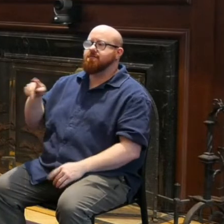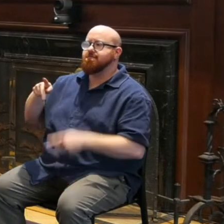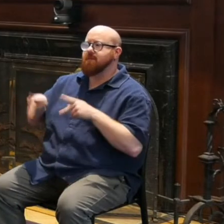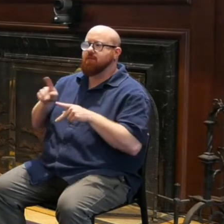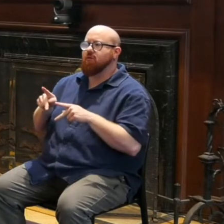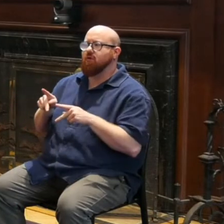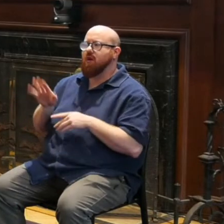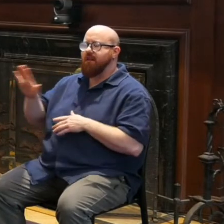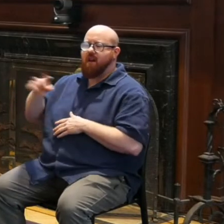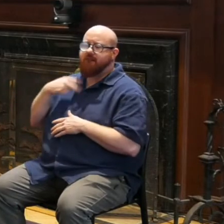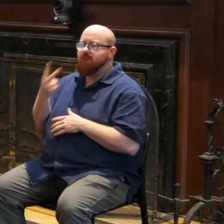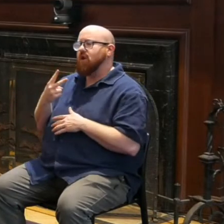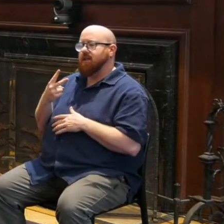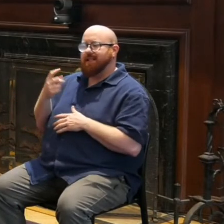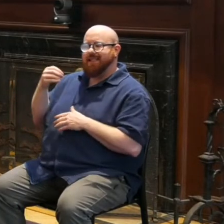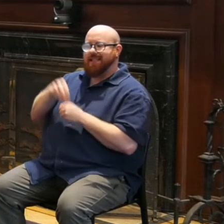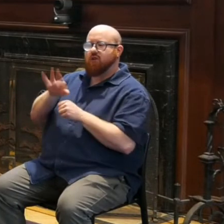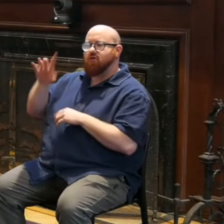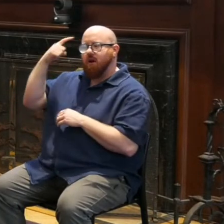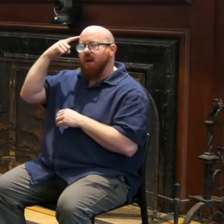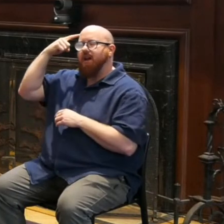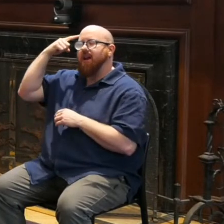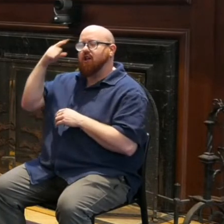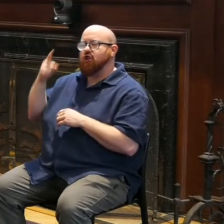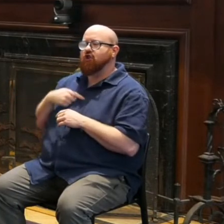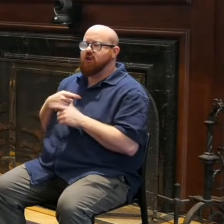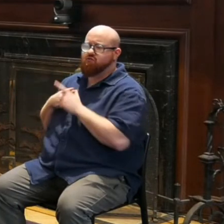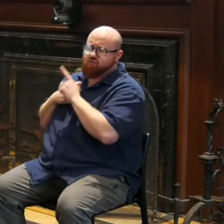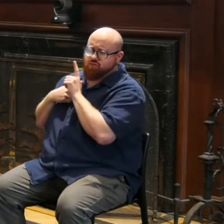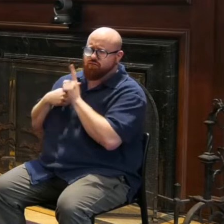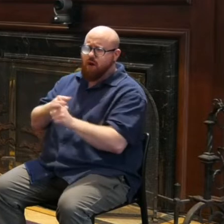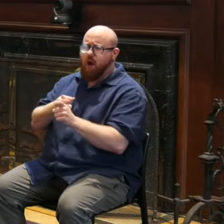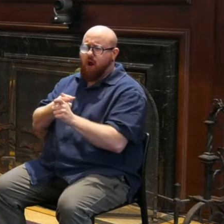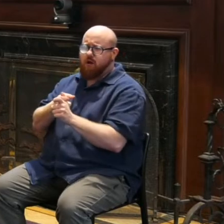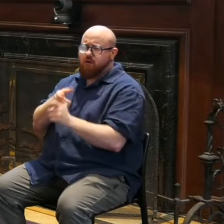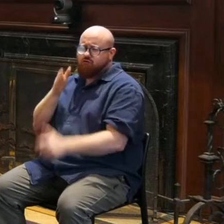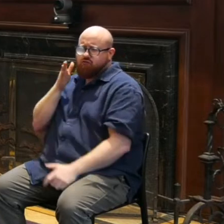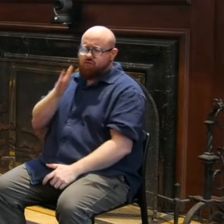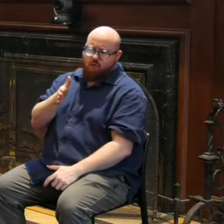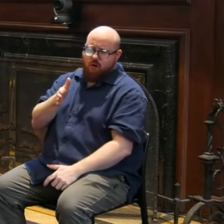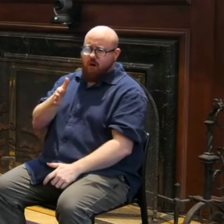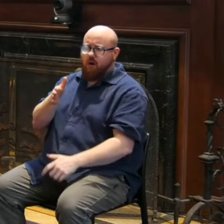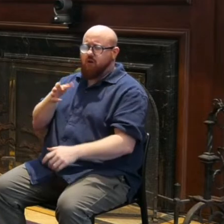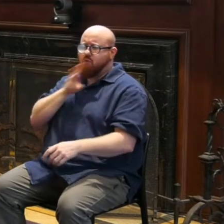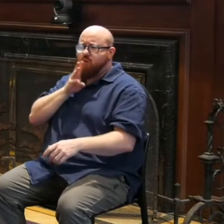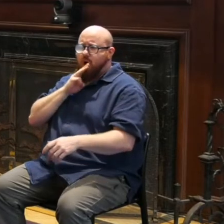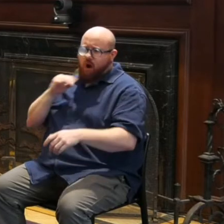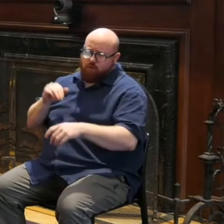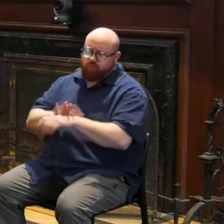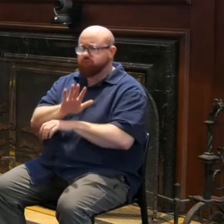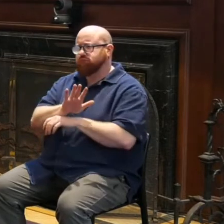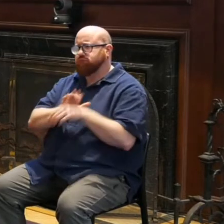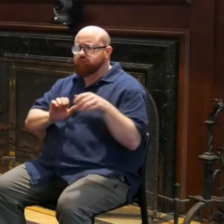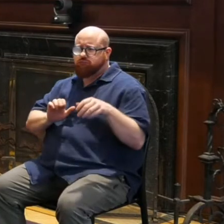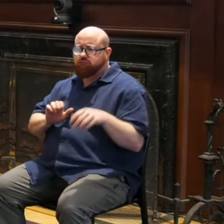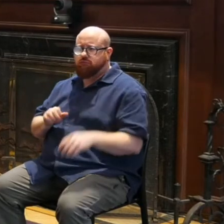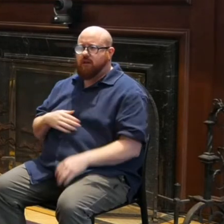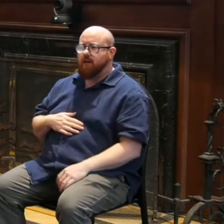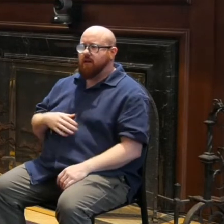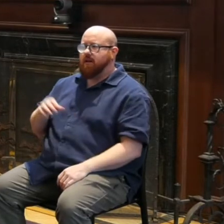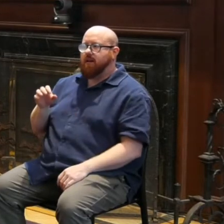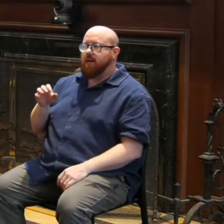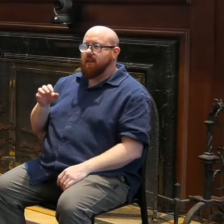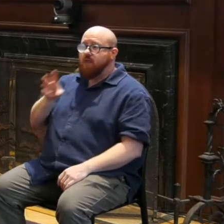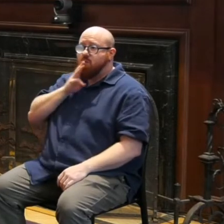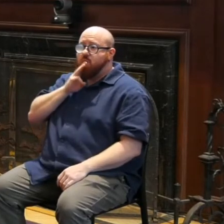head as she runs towards the crashing waves, the seawall's widespread arms, and